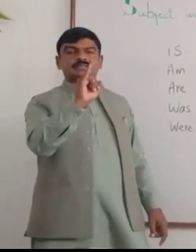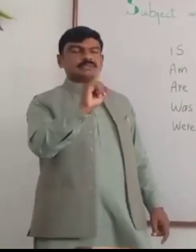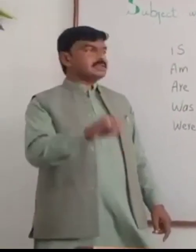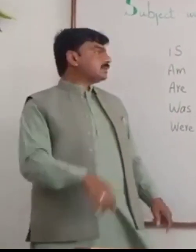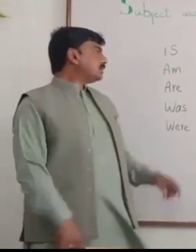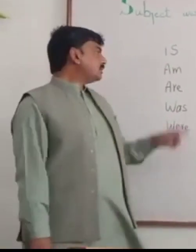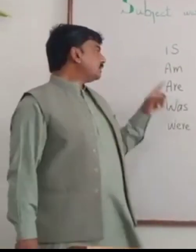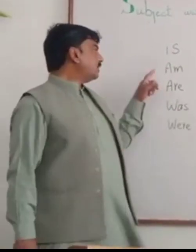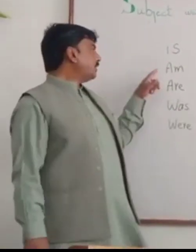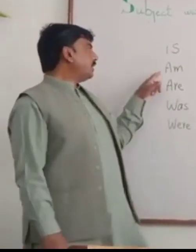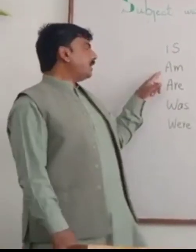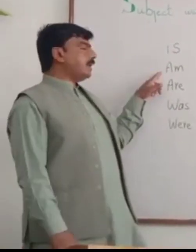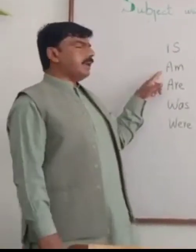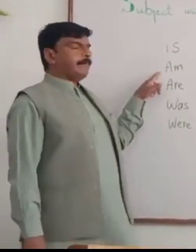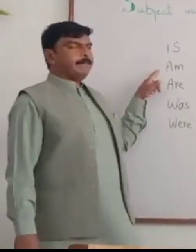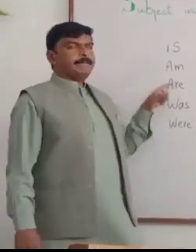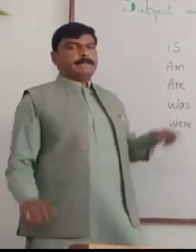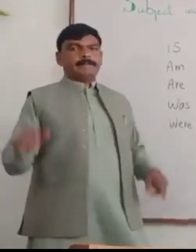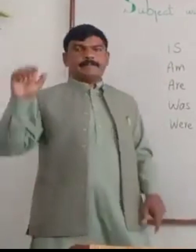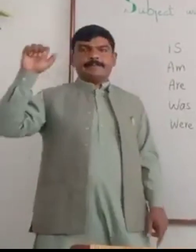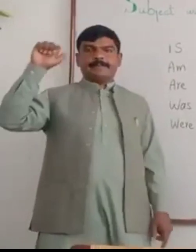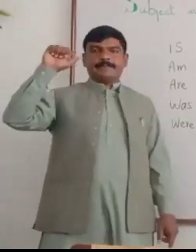Is am